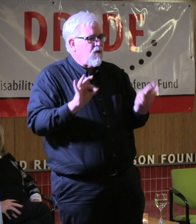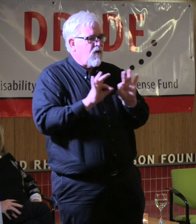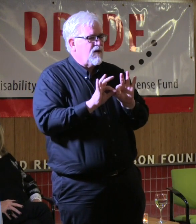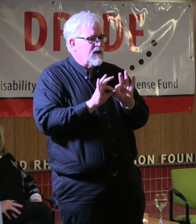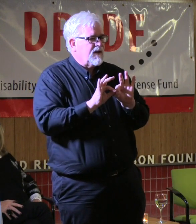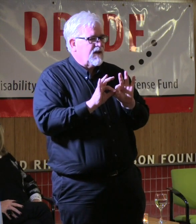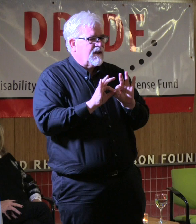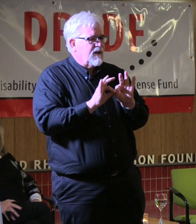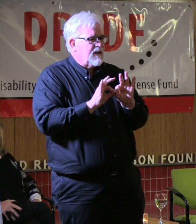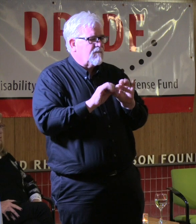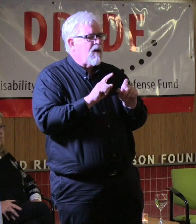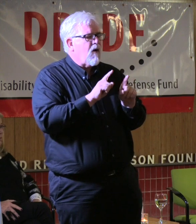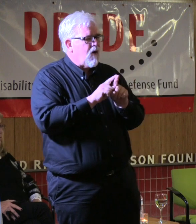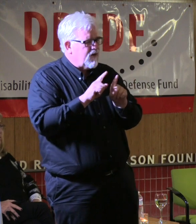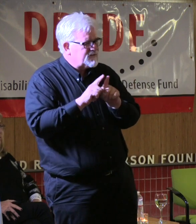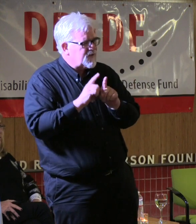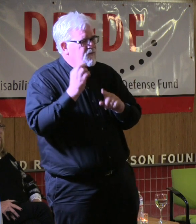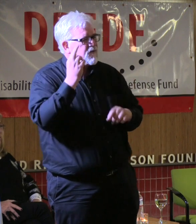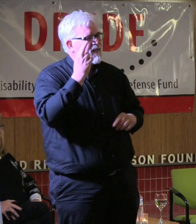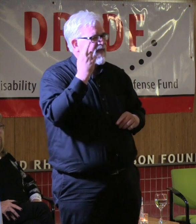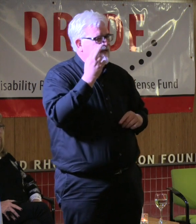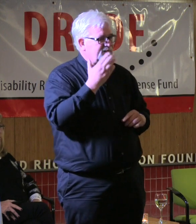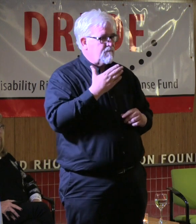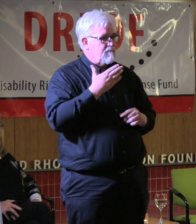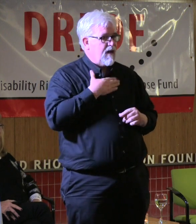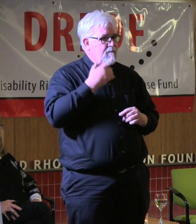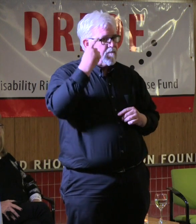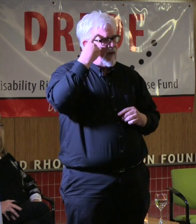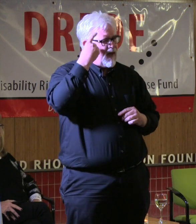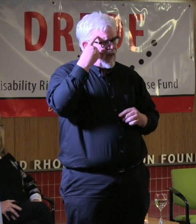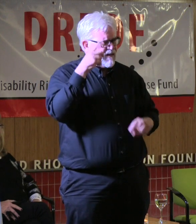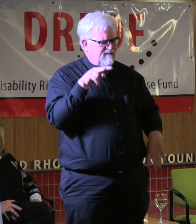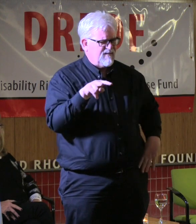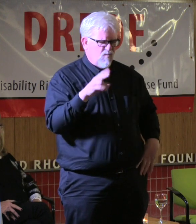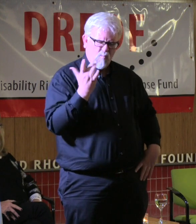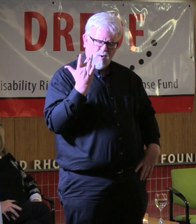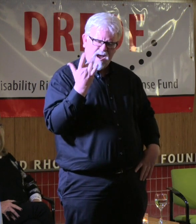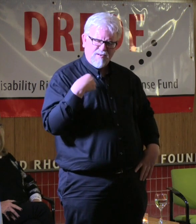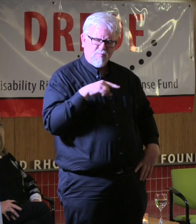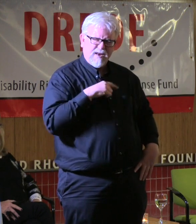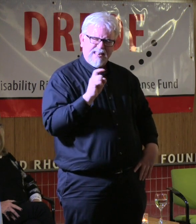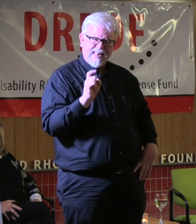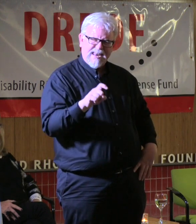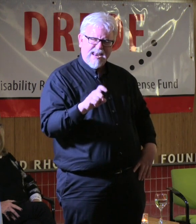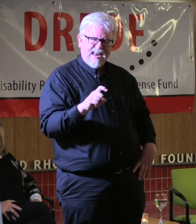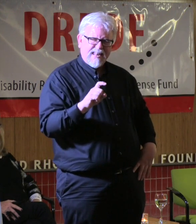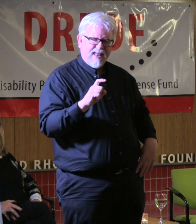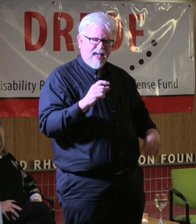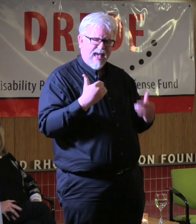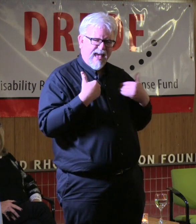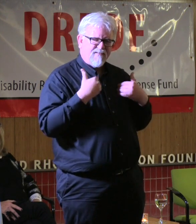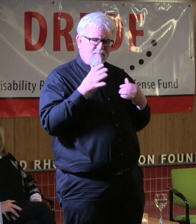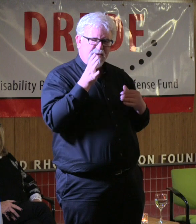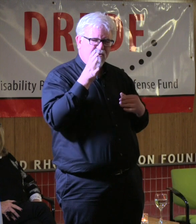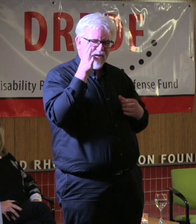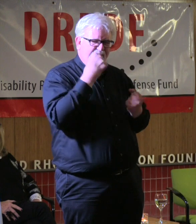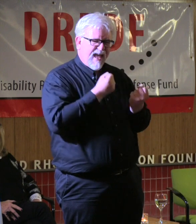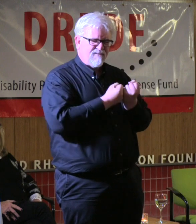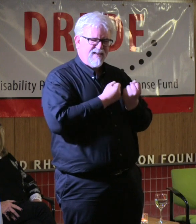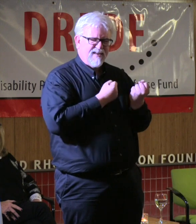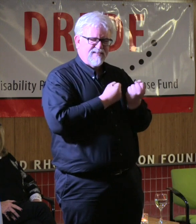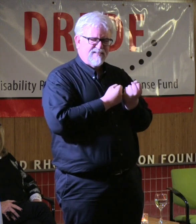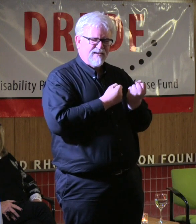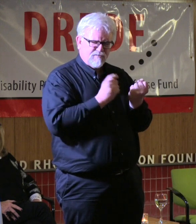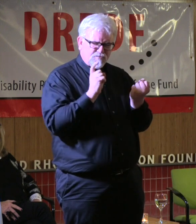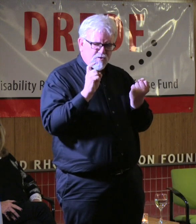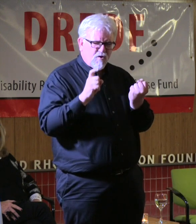But it also raises the question in my mind, why do we need to have that kind of